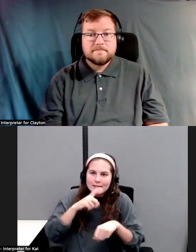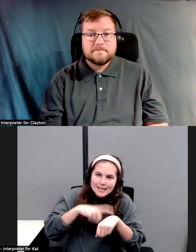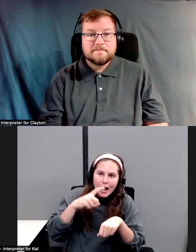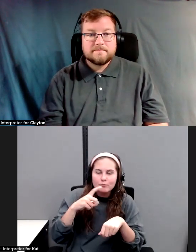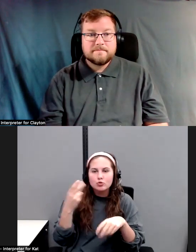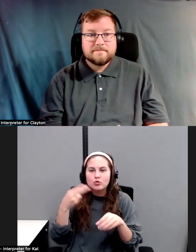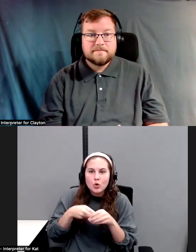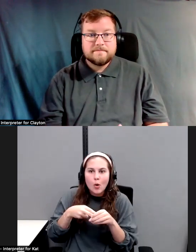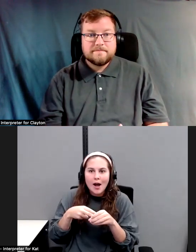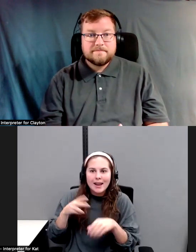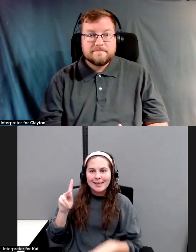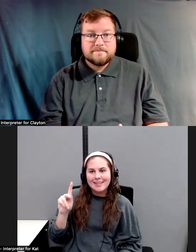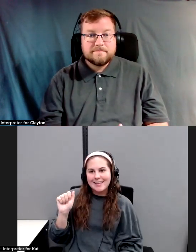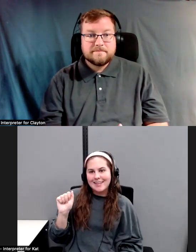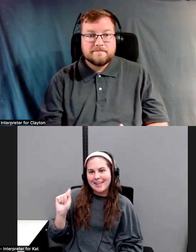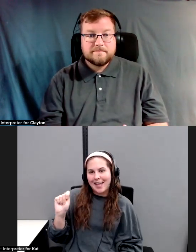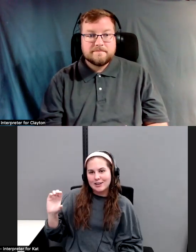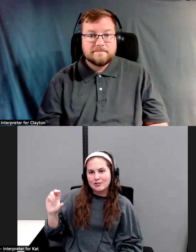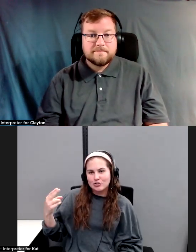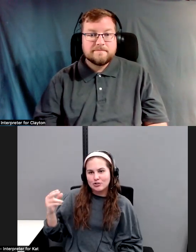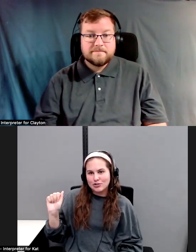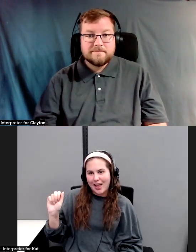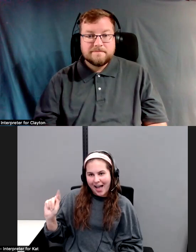Cat Chat podcast. I really appreciate it.